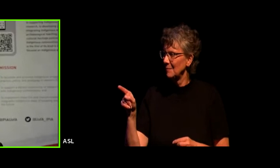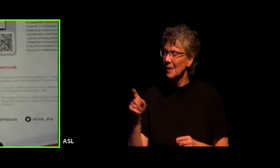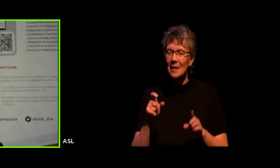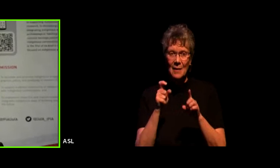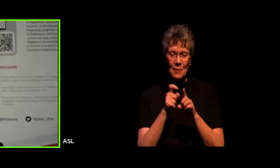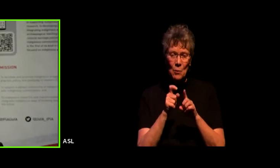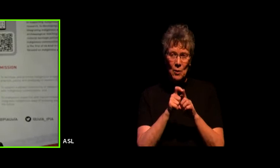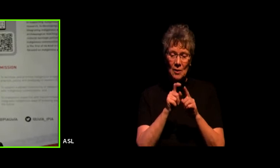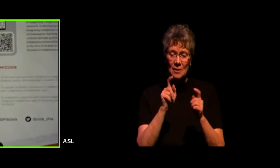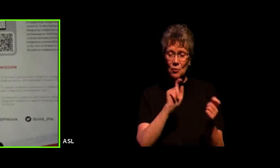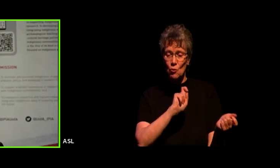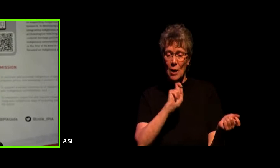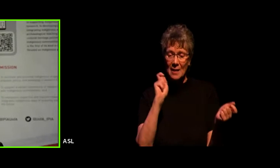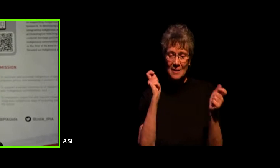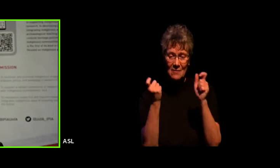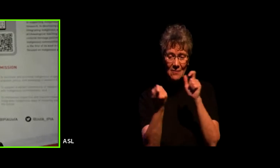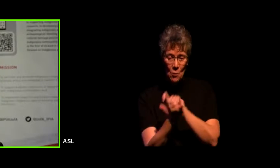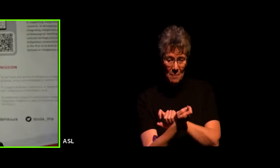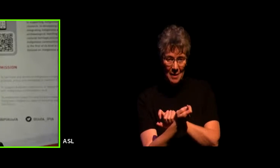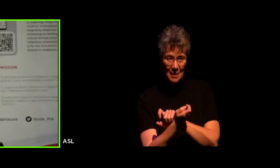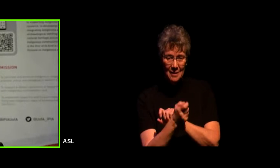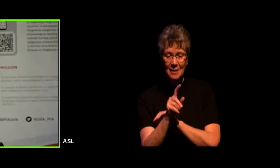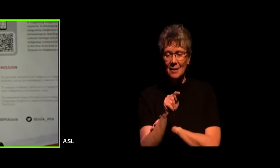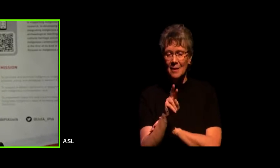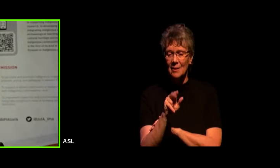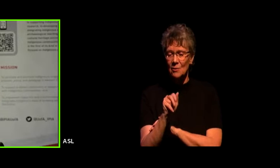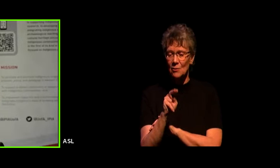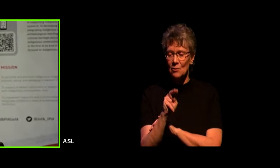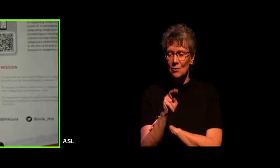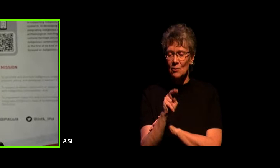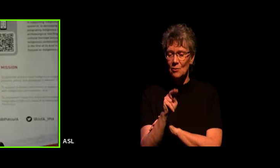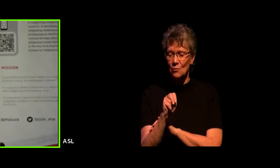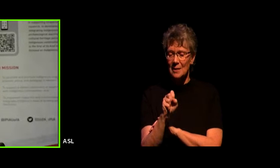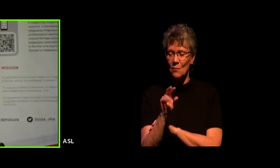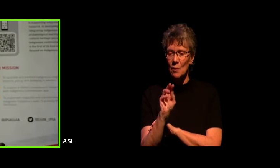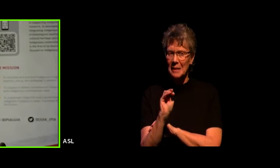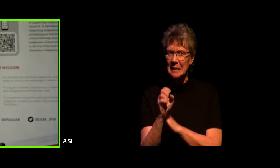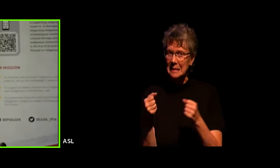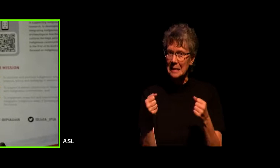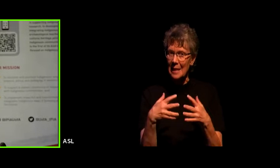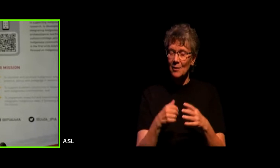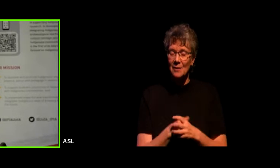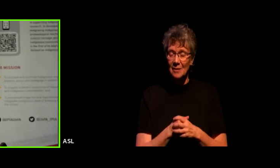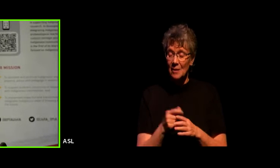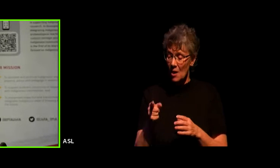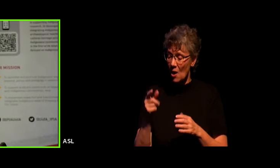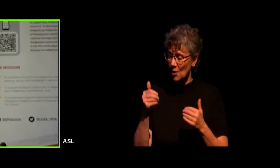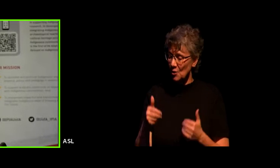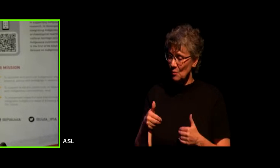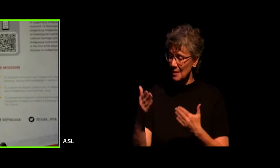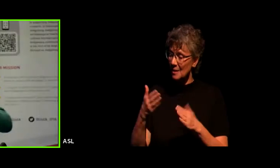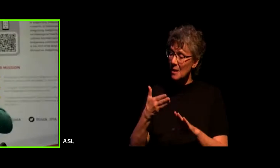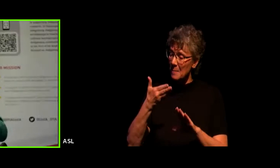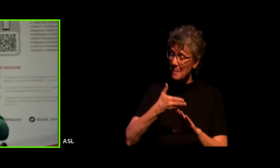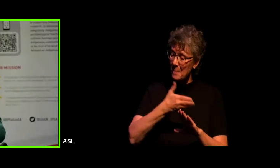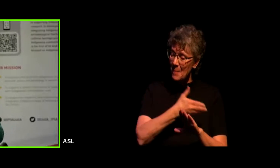bit scary. Are you suggesting that the past methods for engaging with nature will